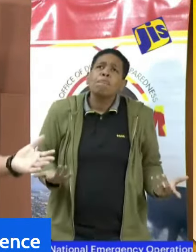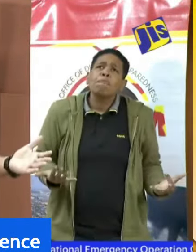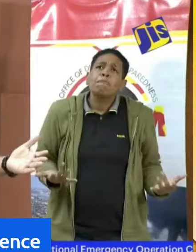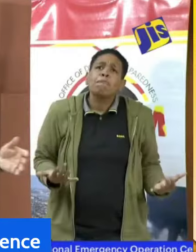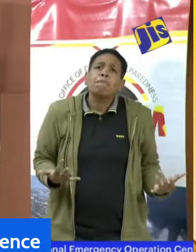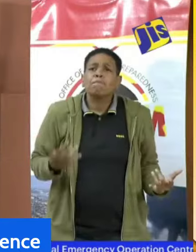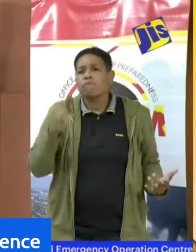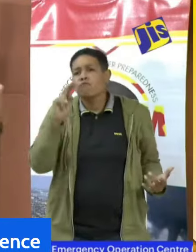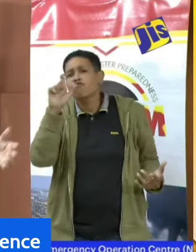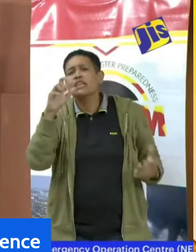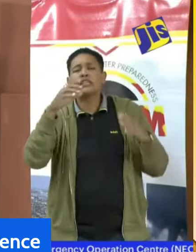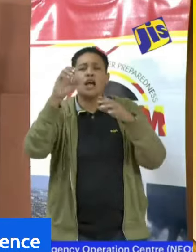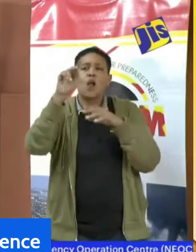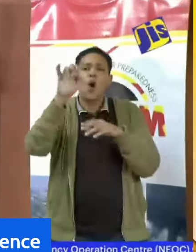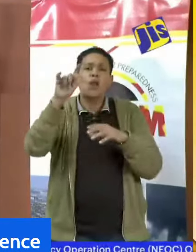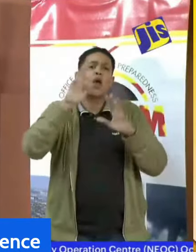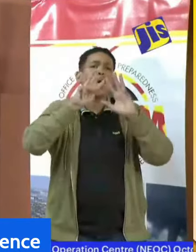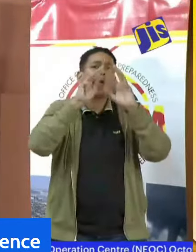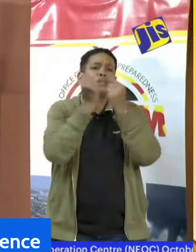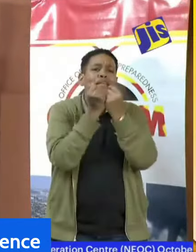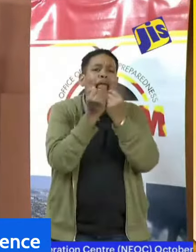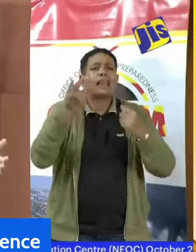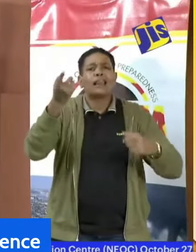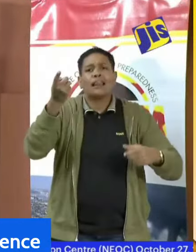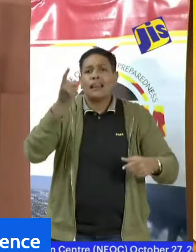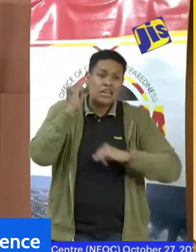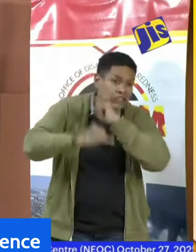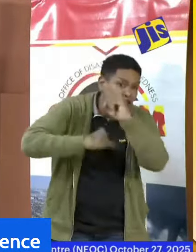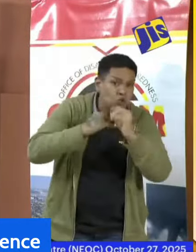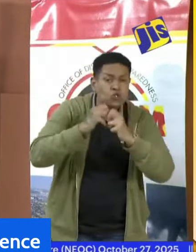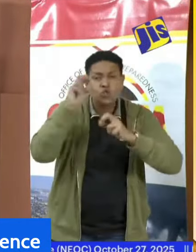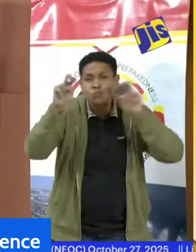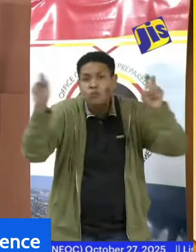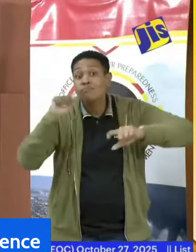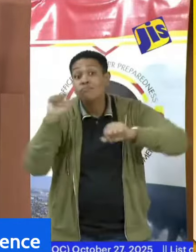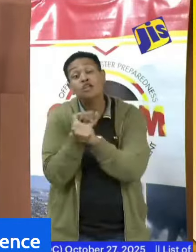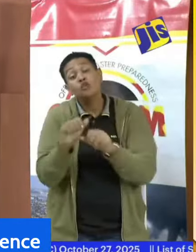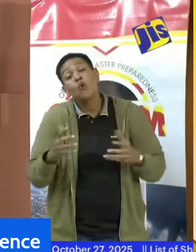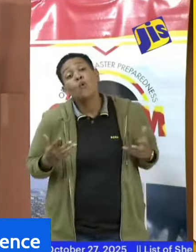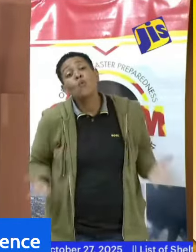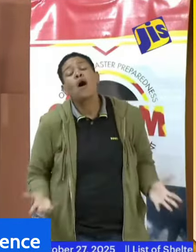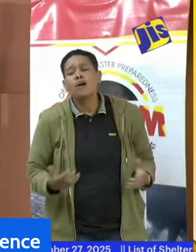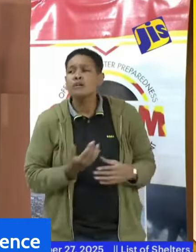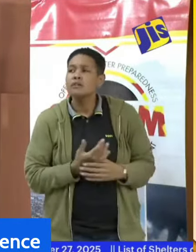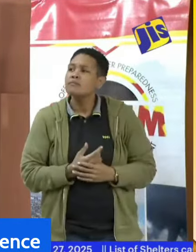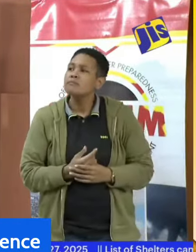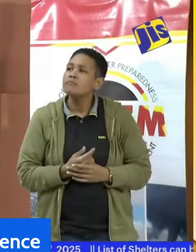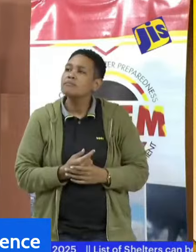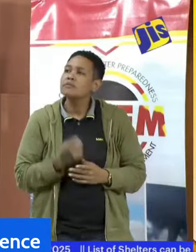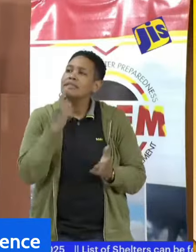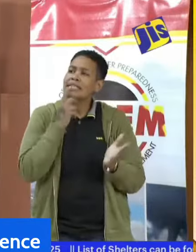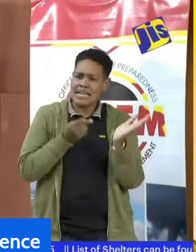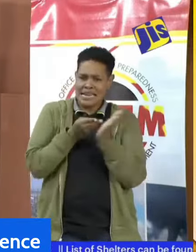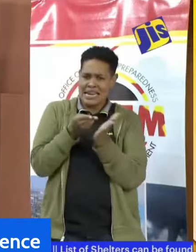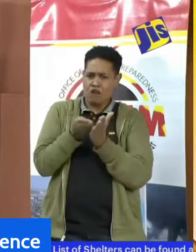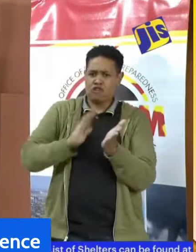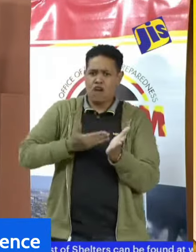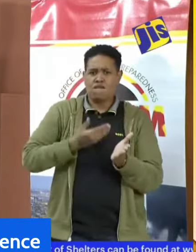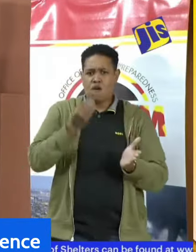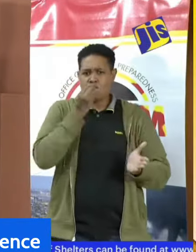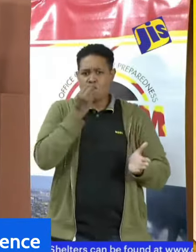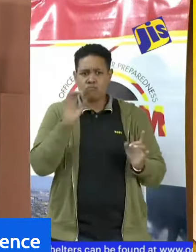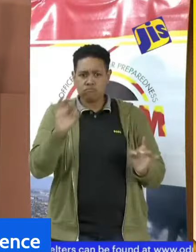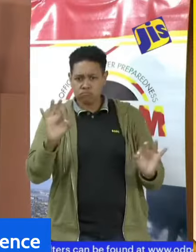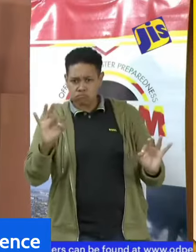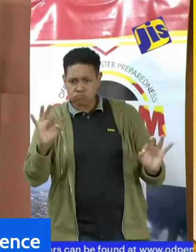retail outlets, wholesalers, institutions, to ensure that the integrity of our food chain